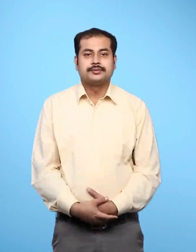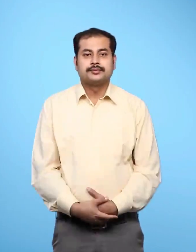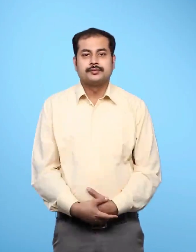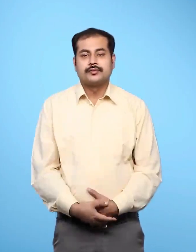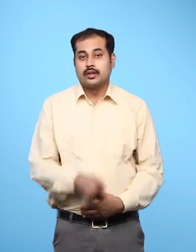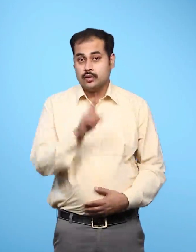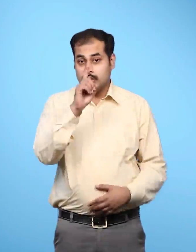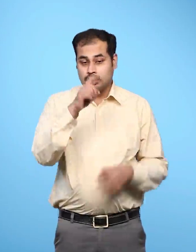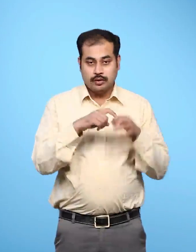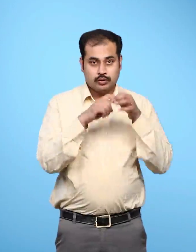Question 1.